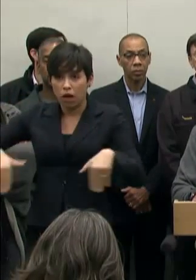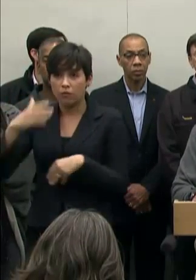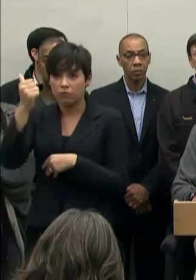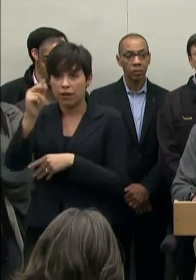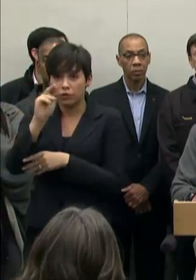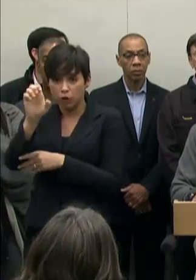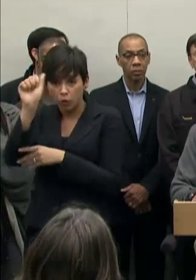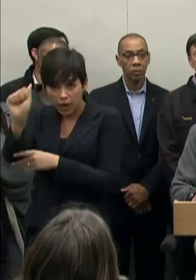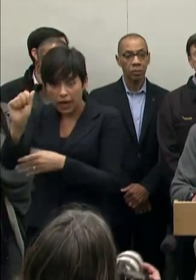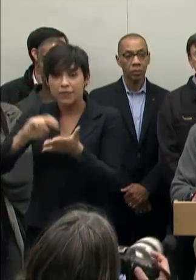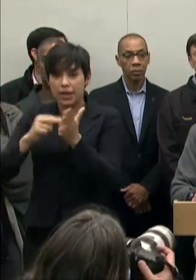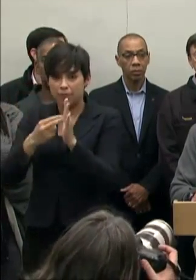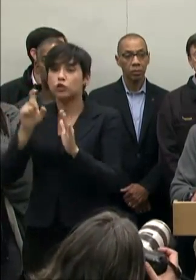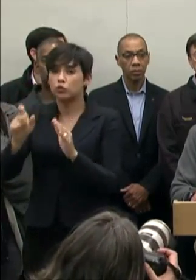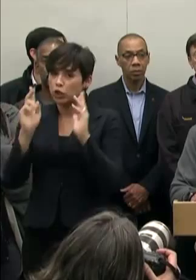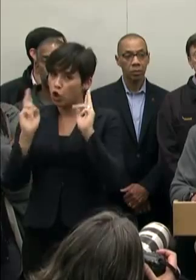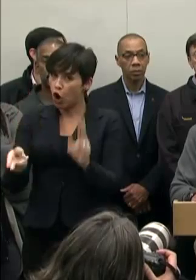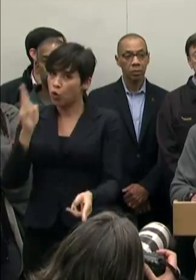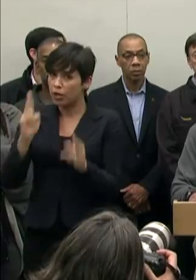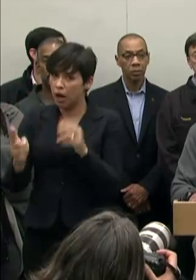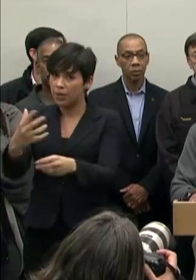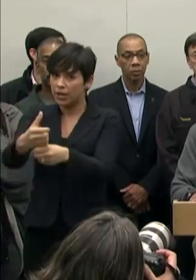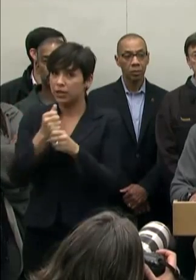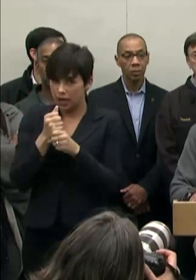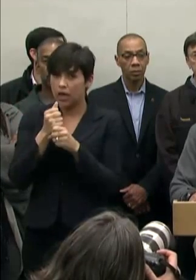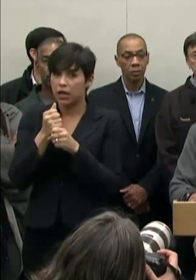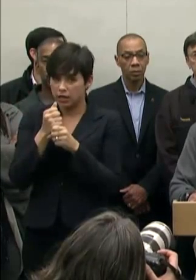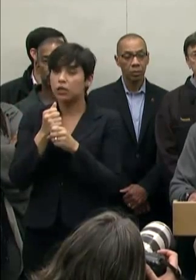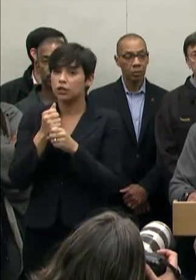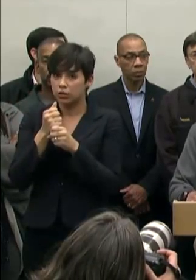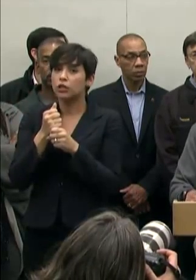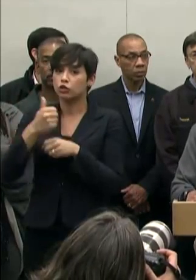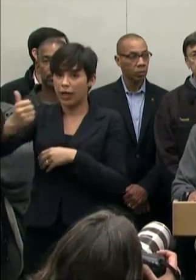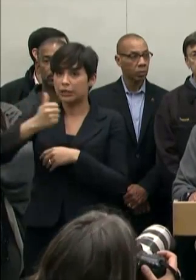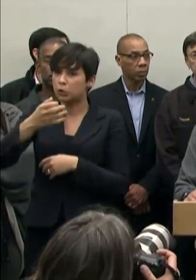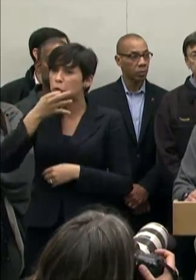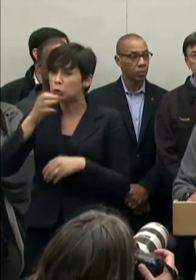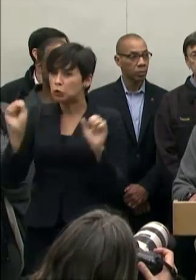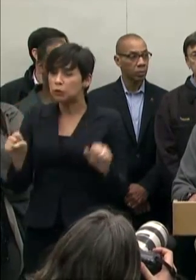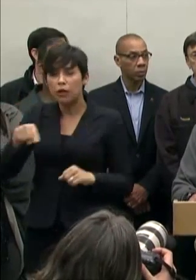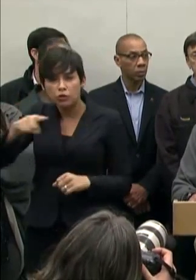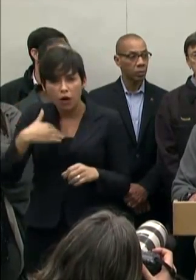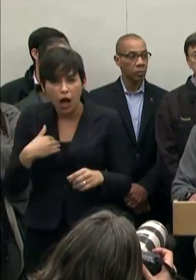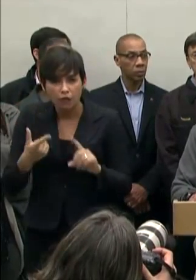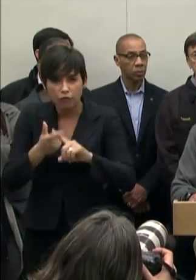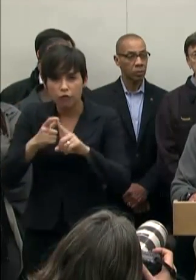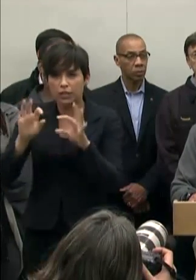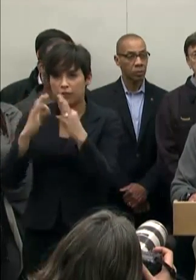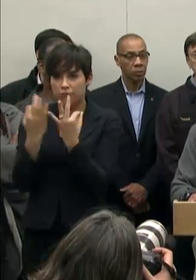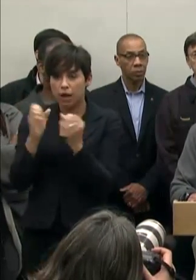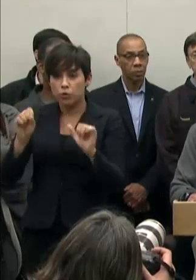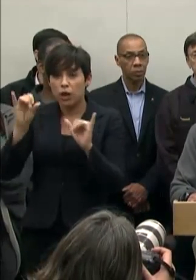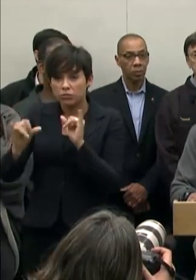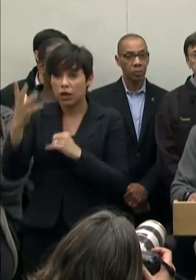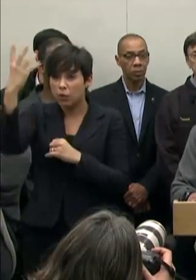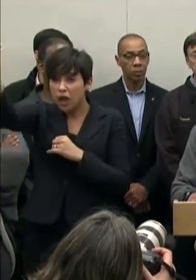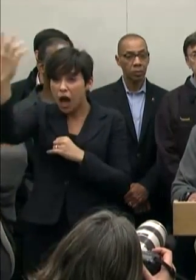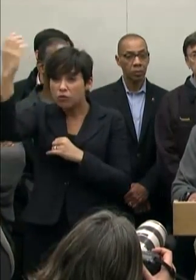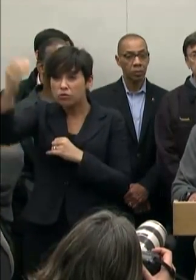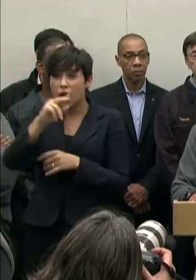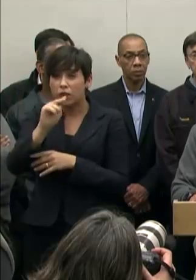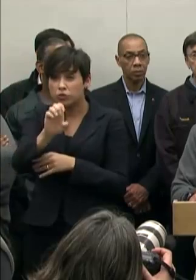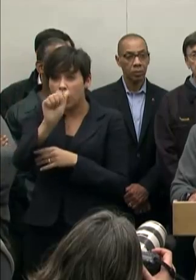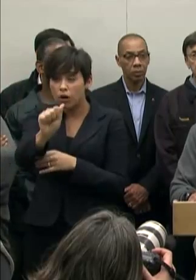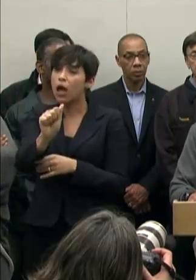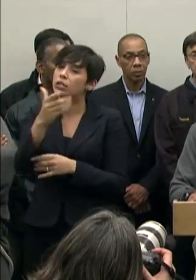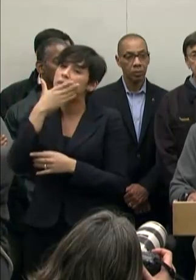to public transportation as soon as possible. If you have friends or family you can stay with outside of Zone A, that's your